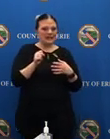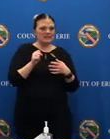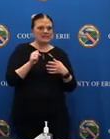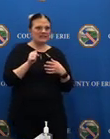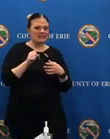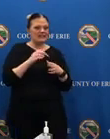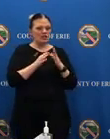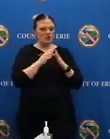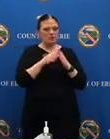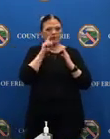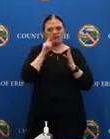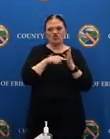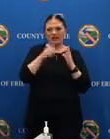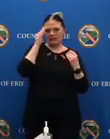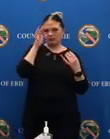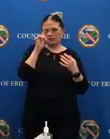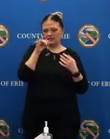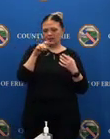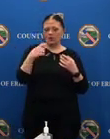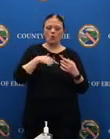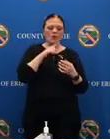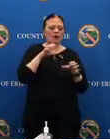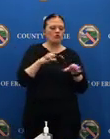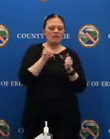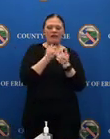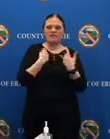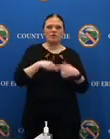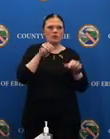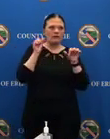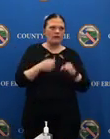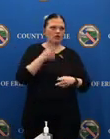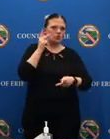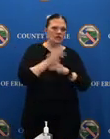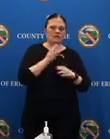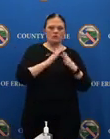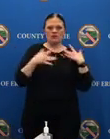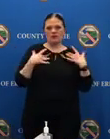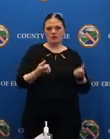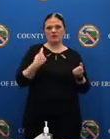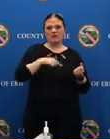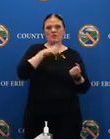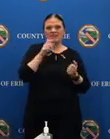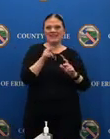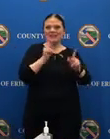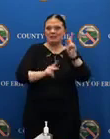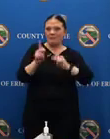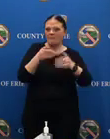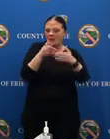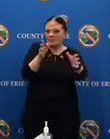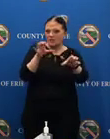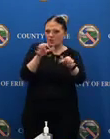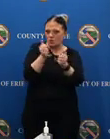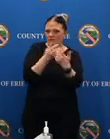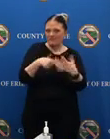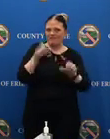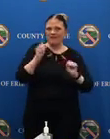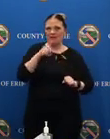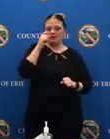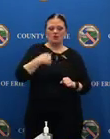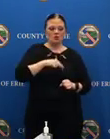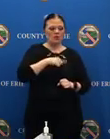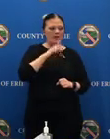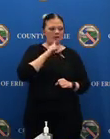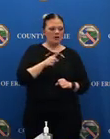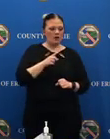those data. So we are doing everything we can to keep our community healthy, and we need the public to do everything they can, because we are